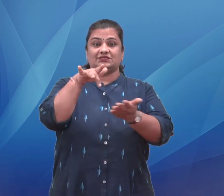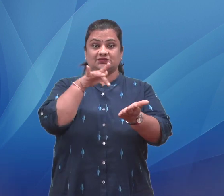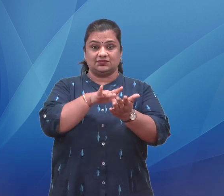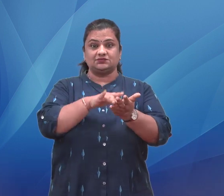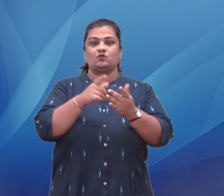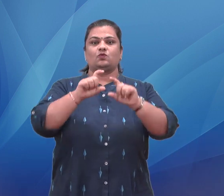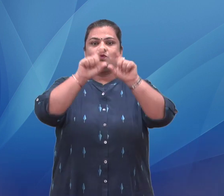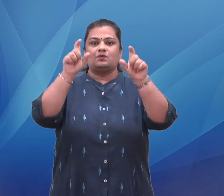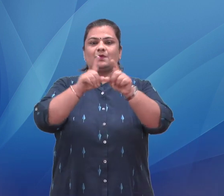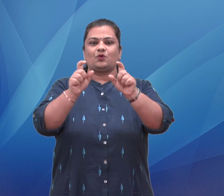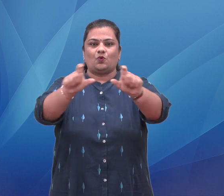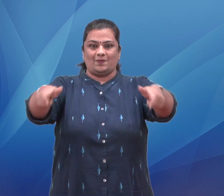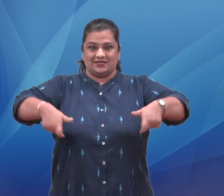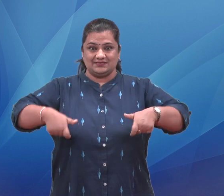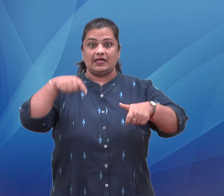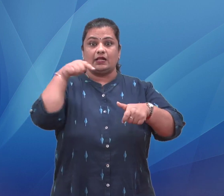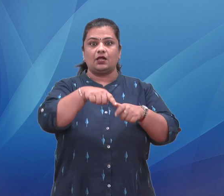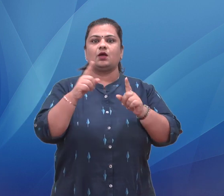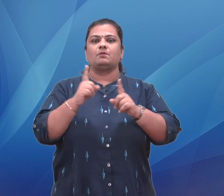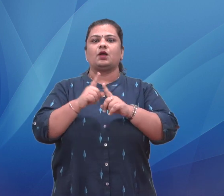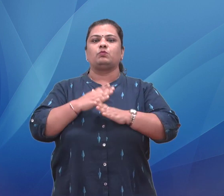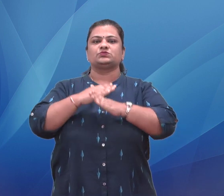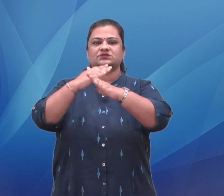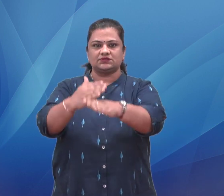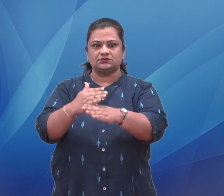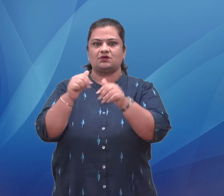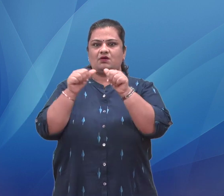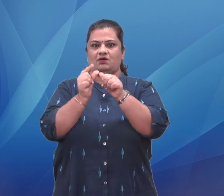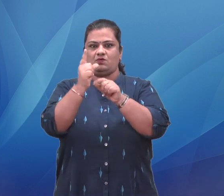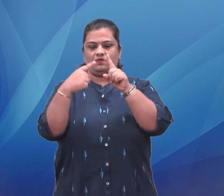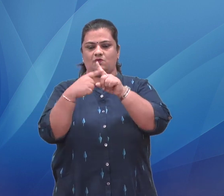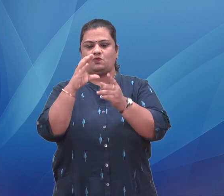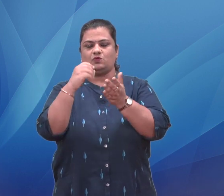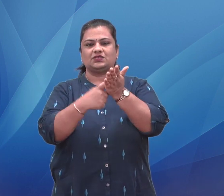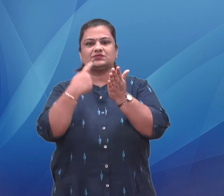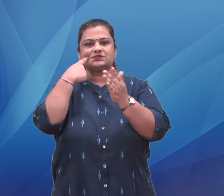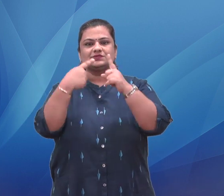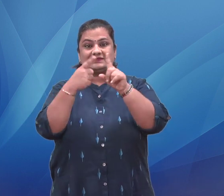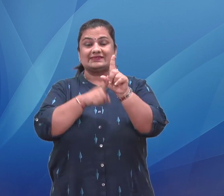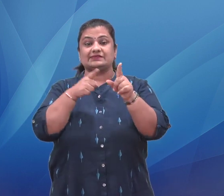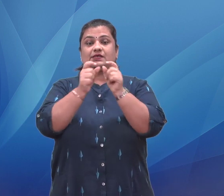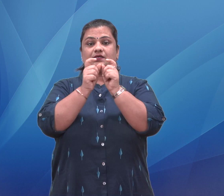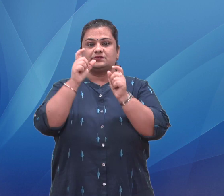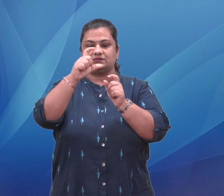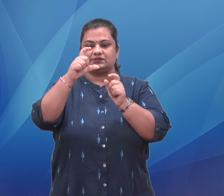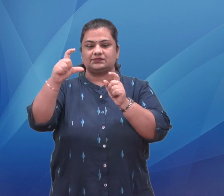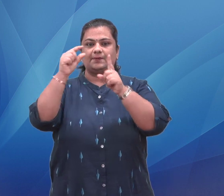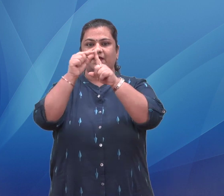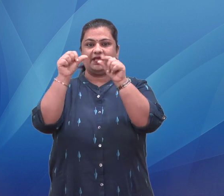The Central Consumer Protection Authority (CCPA) issued guidelines asking hotels and restaurants not